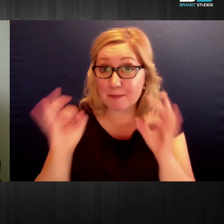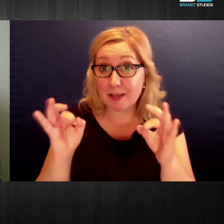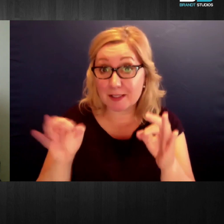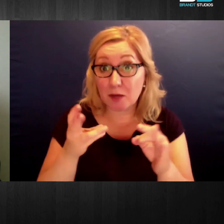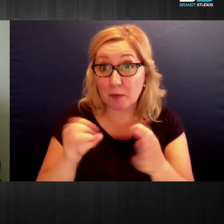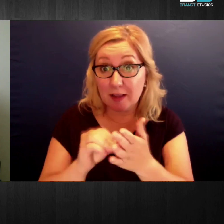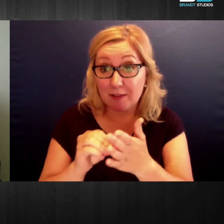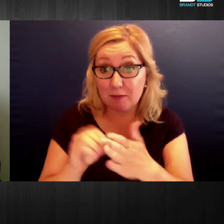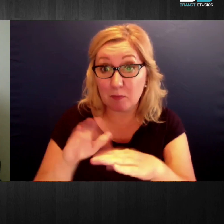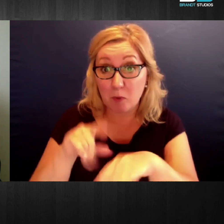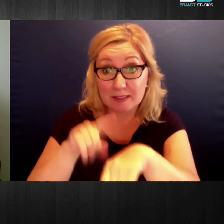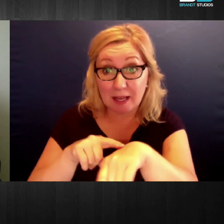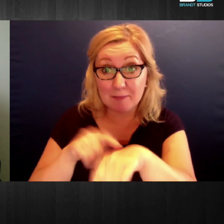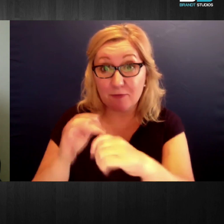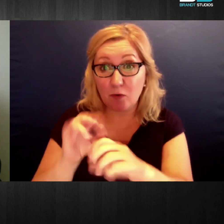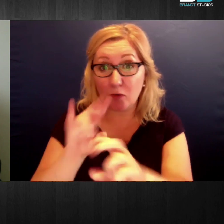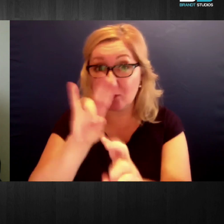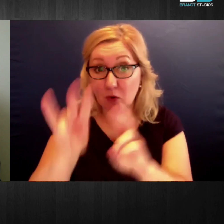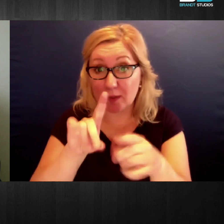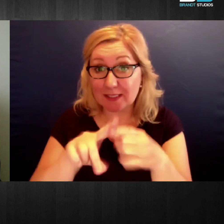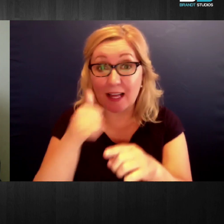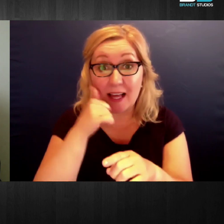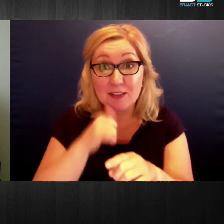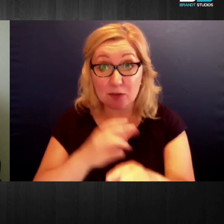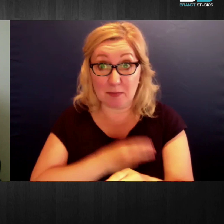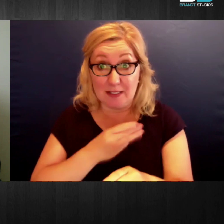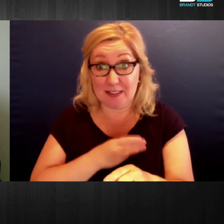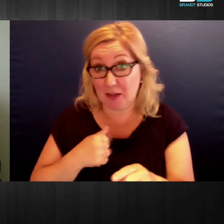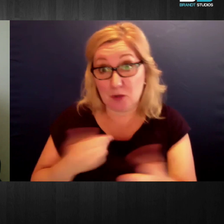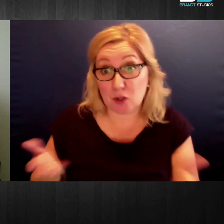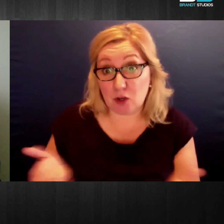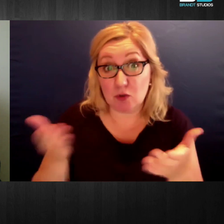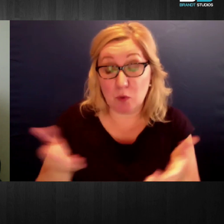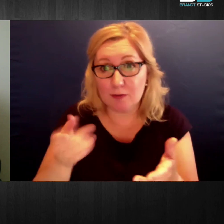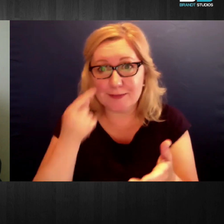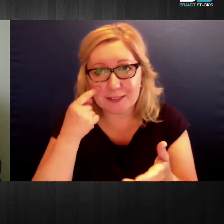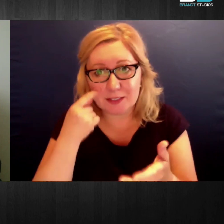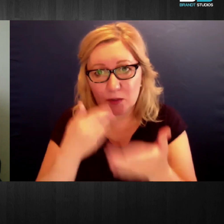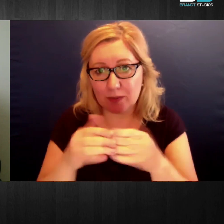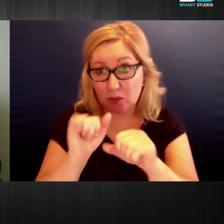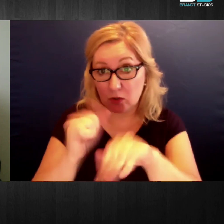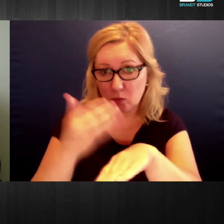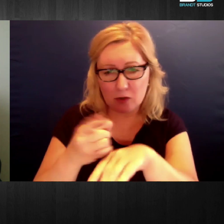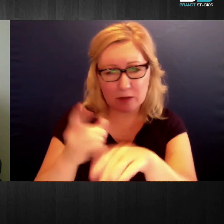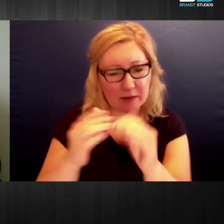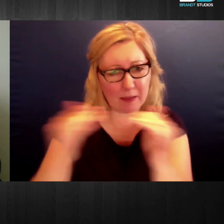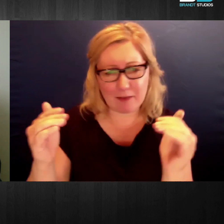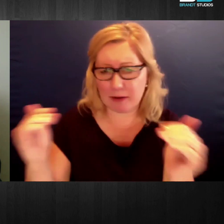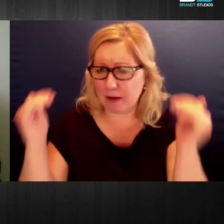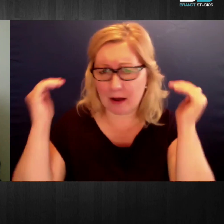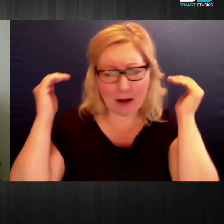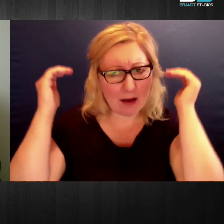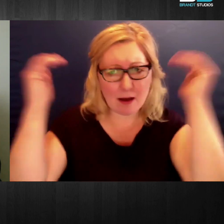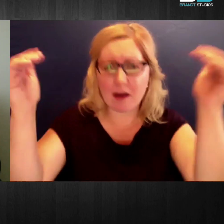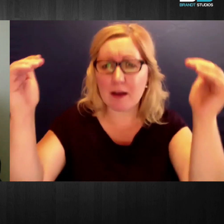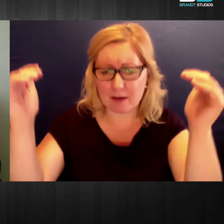check out Bernadine's work. It's among the highest level of scholarship, but even more important, it's developed and applied, and it's used on